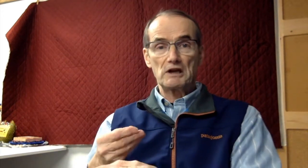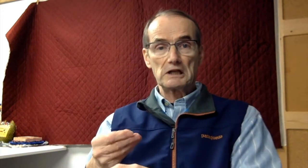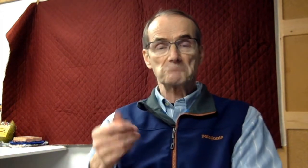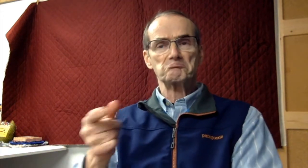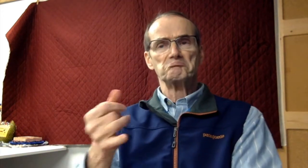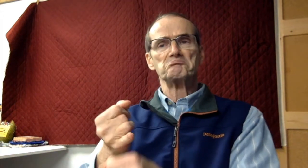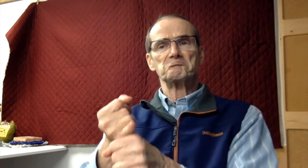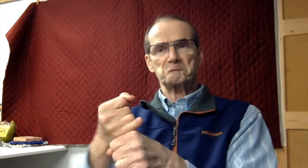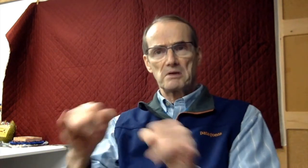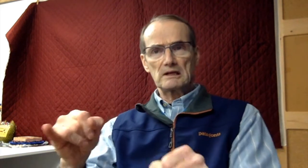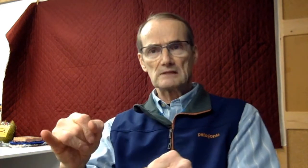weaned,